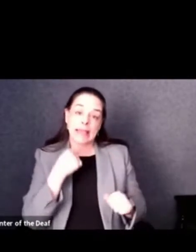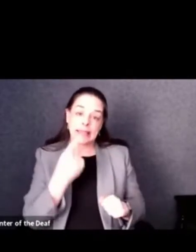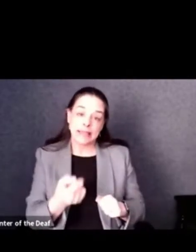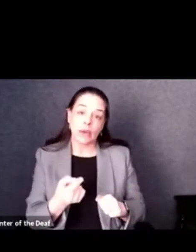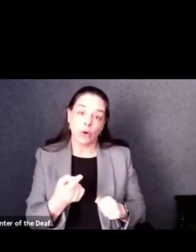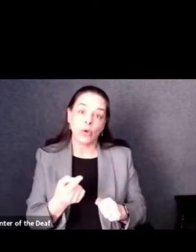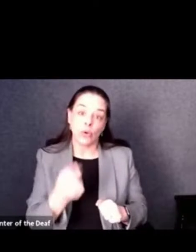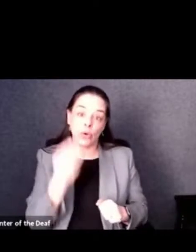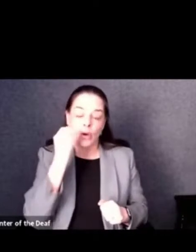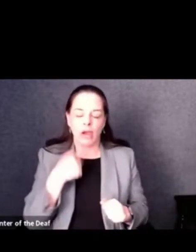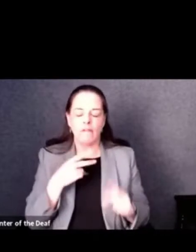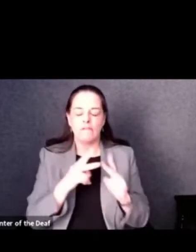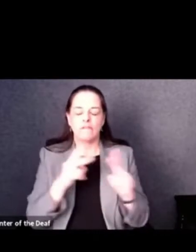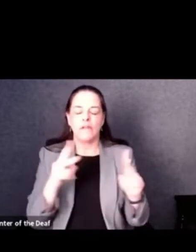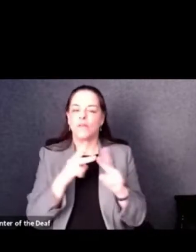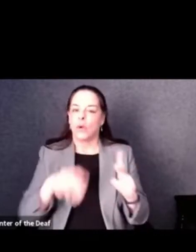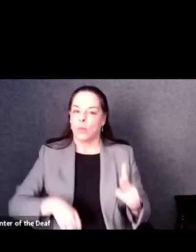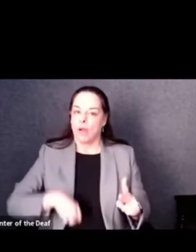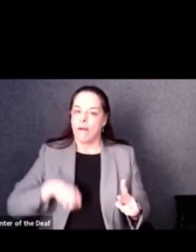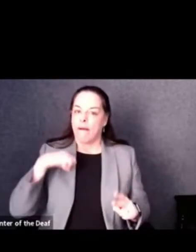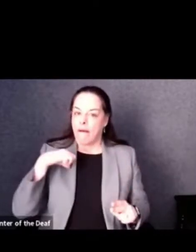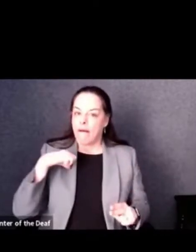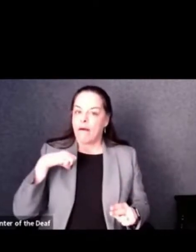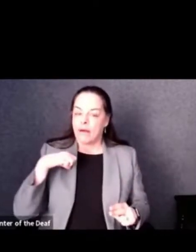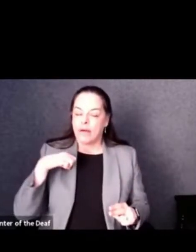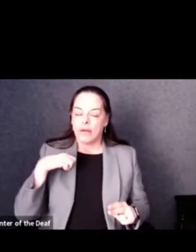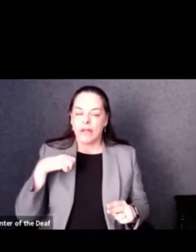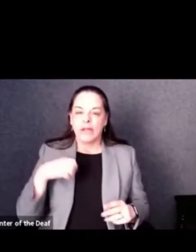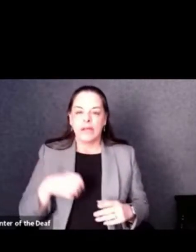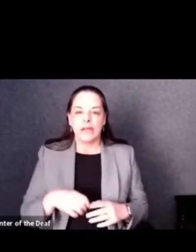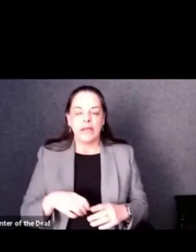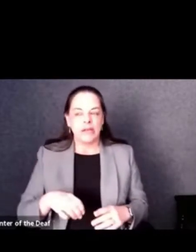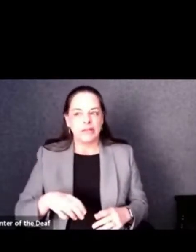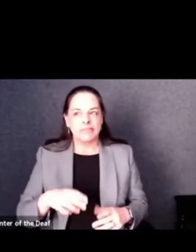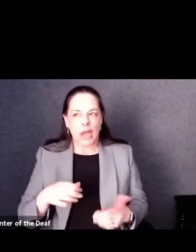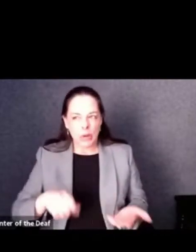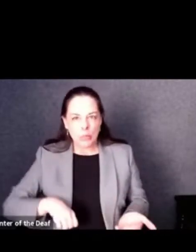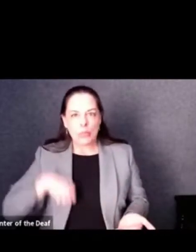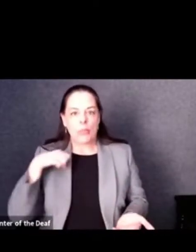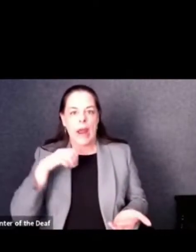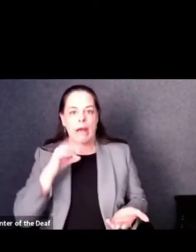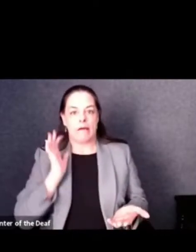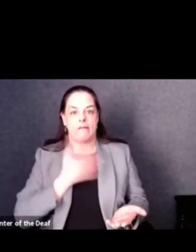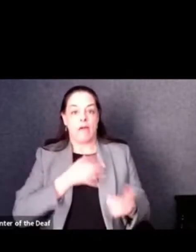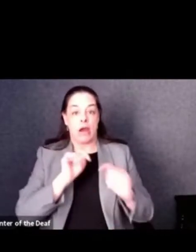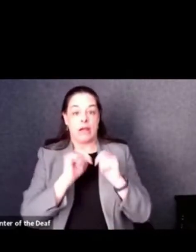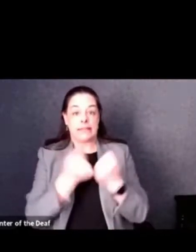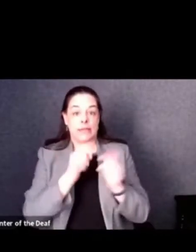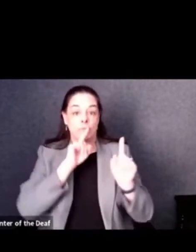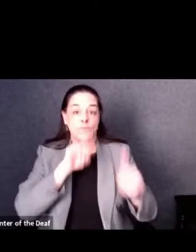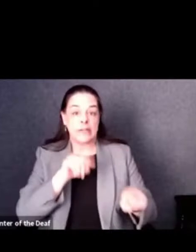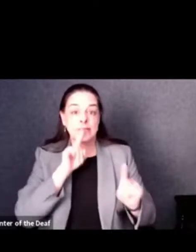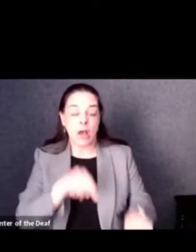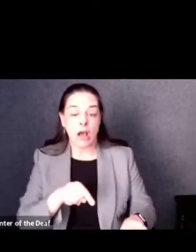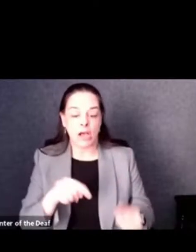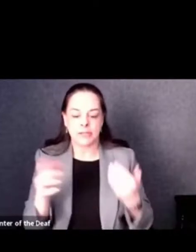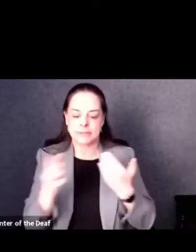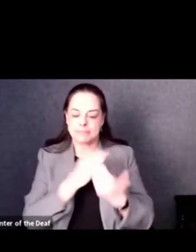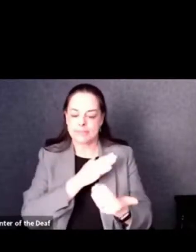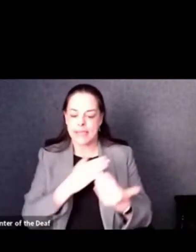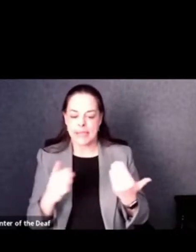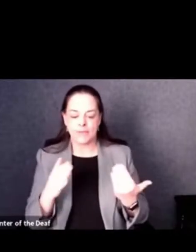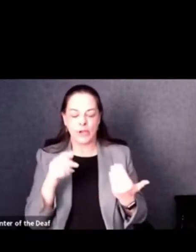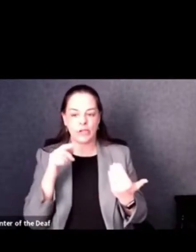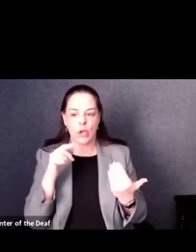I'm extremely proud of the response from our team, even though that this has